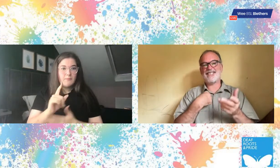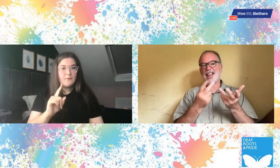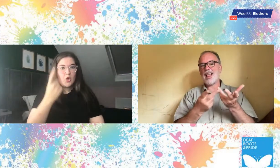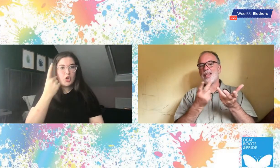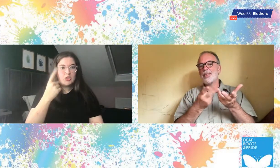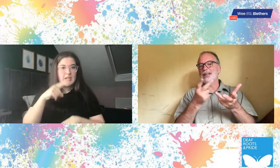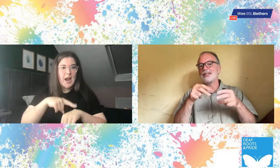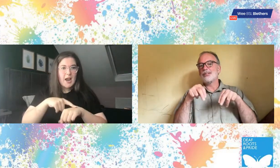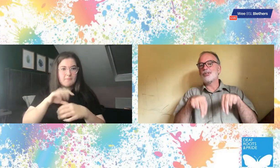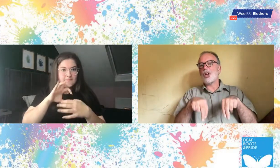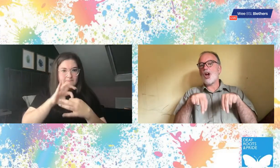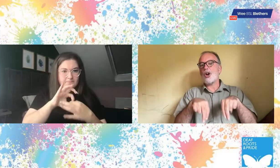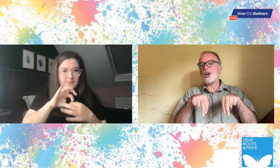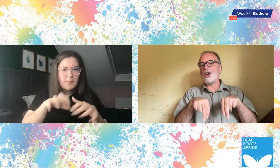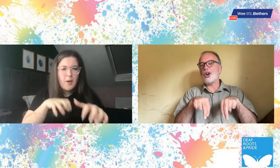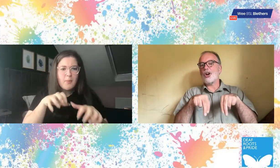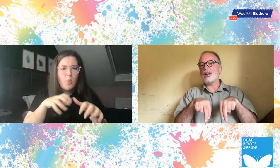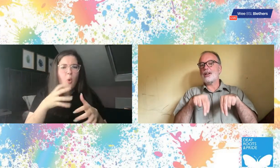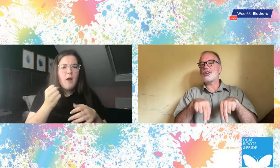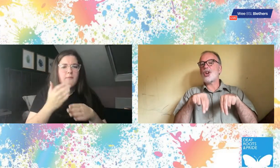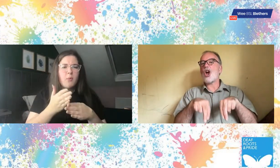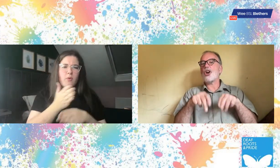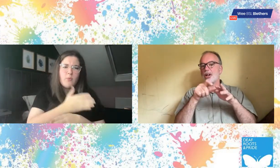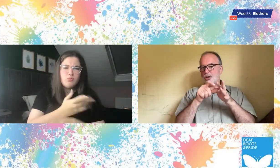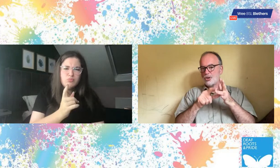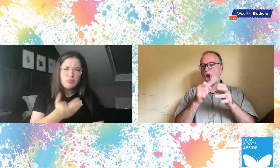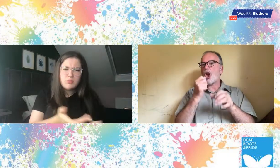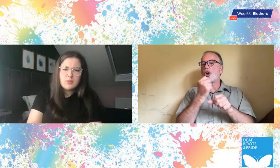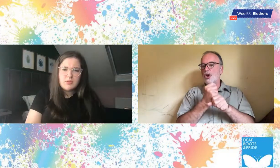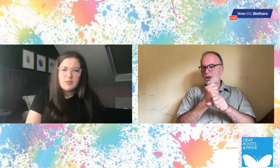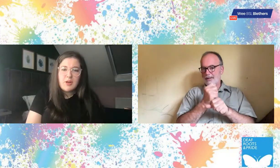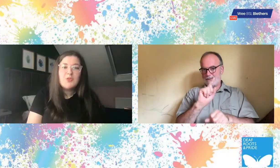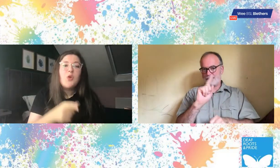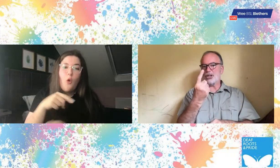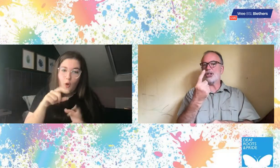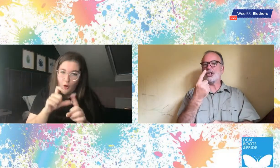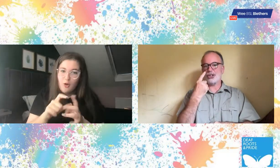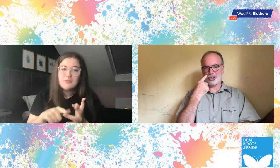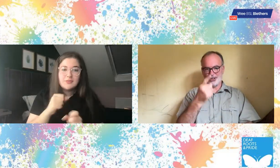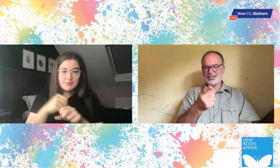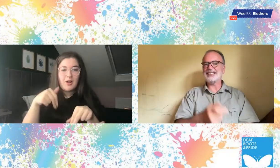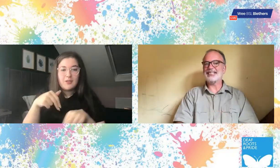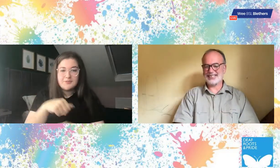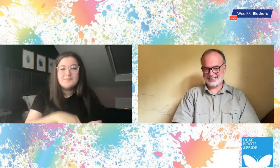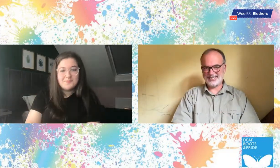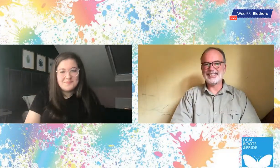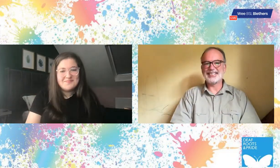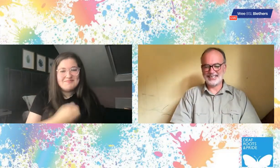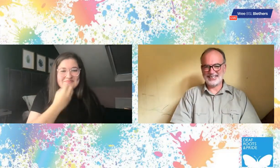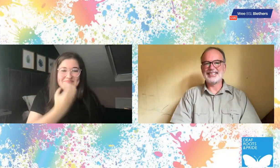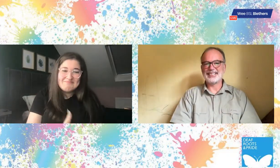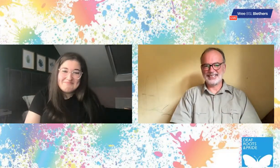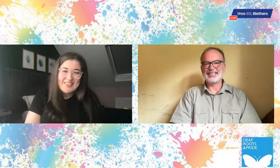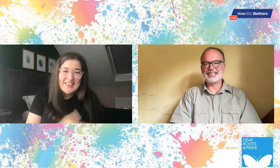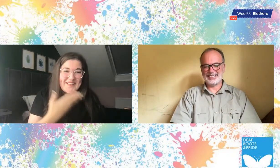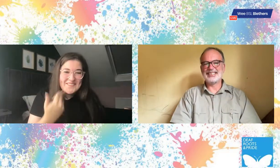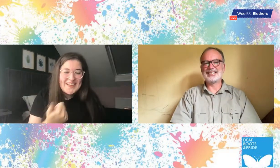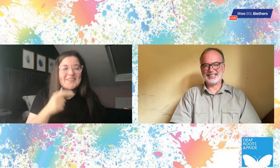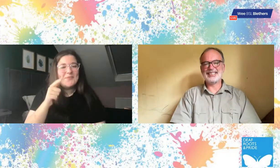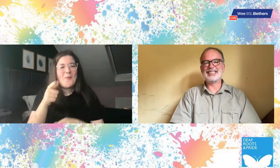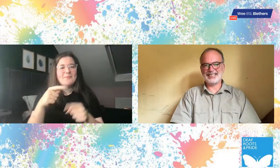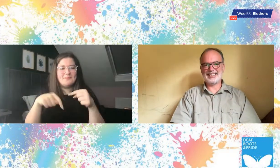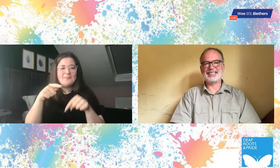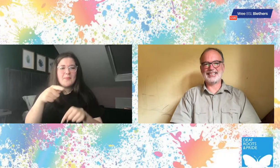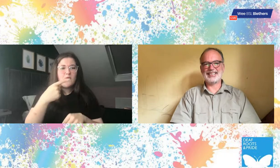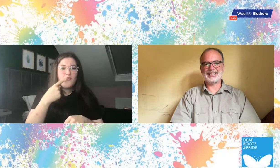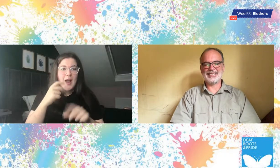but yeah, that was one of my first connections with animals. And also, I used to have a dog. I Yeah, was so I going to think you've got ask a you